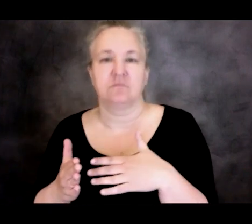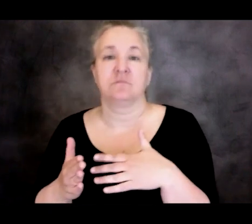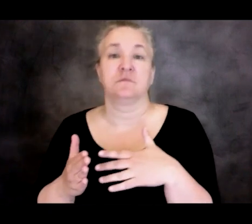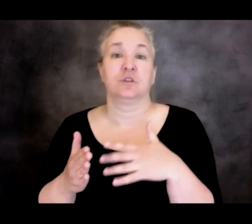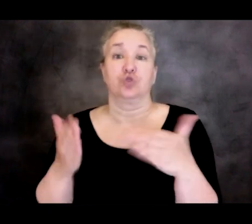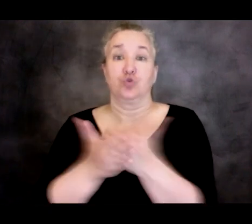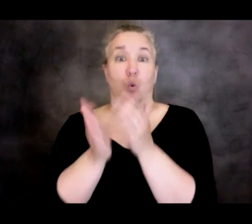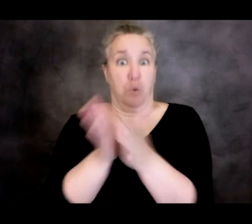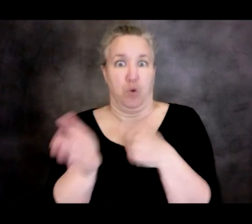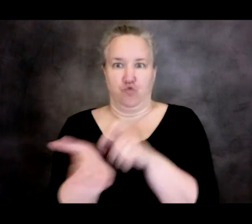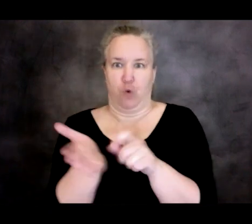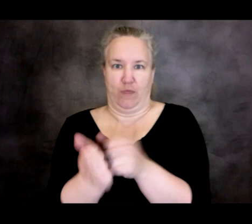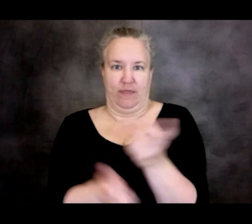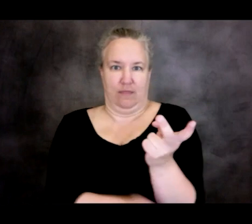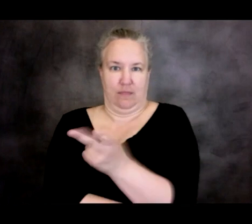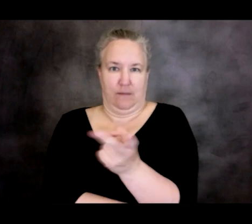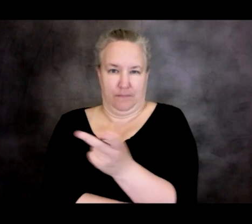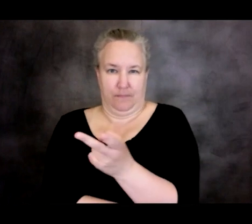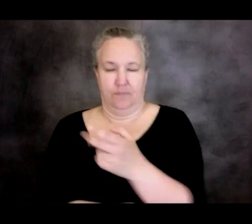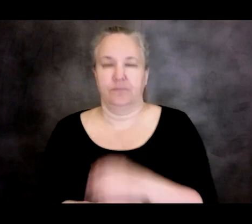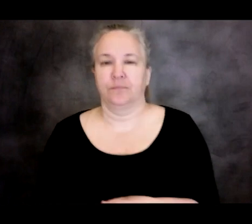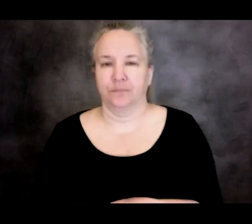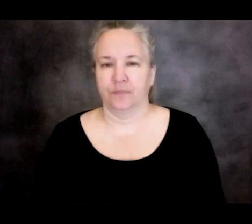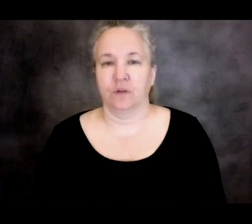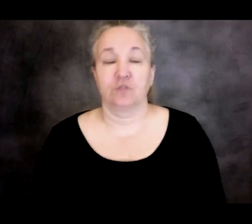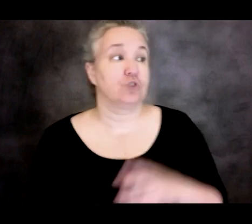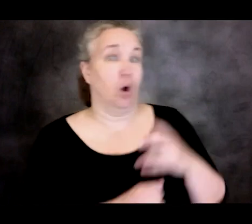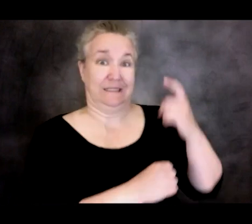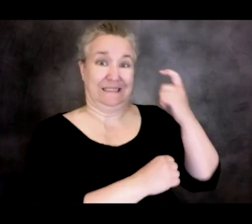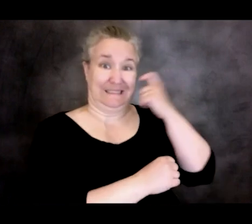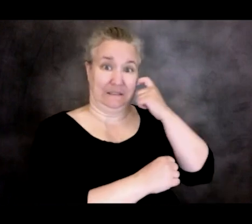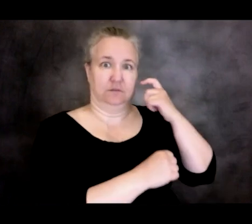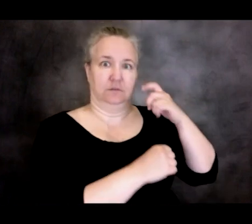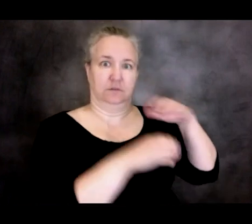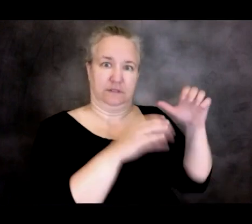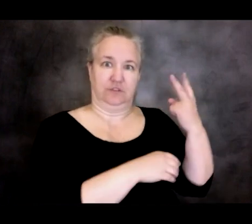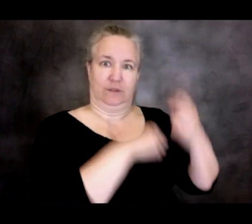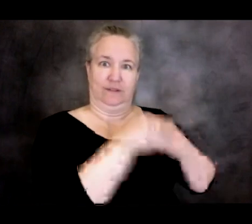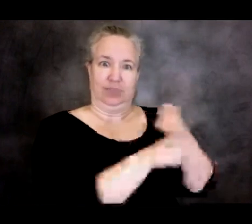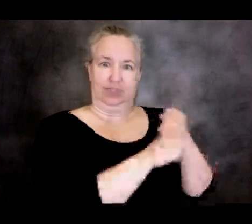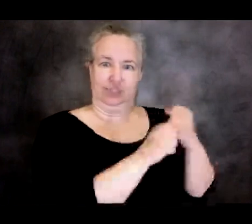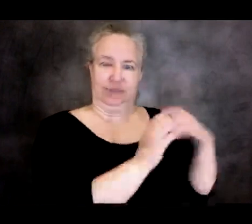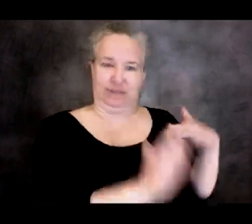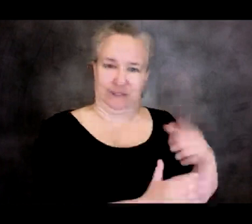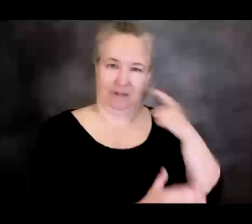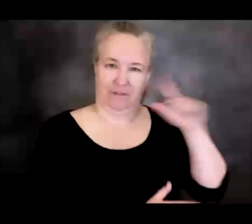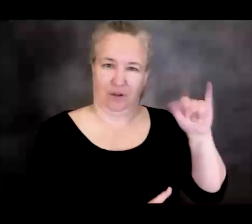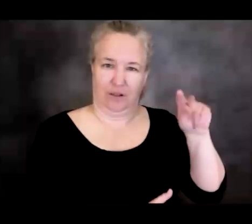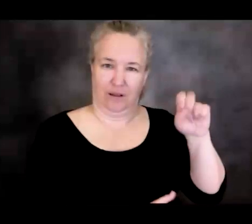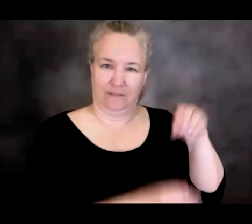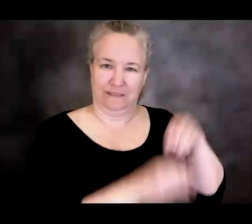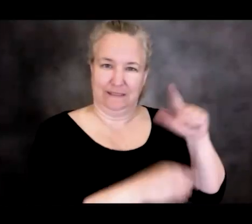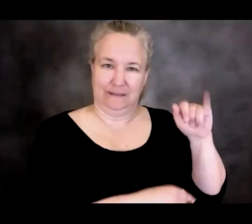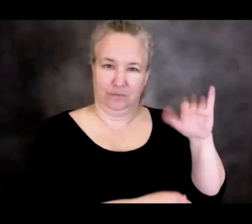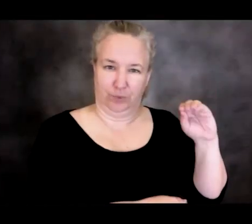So following up on the 12-year study that I carried out for my book, Lives in Limbo, we